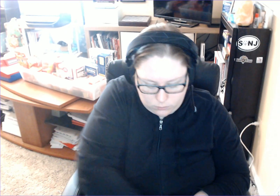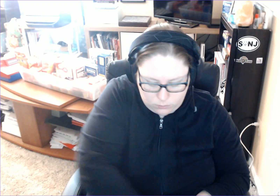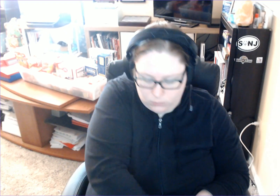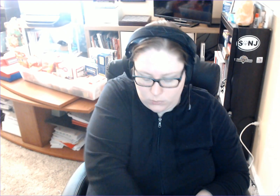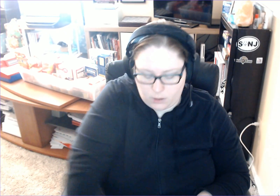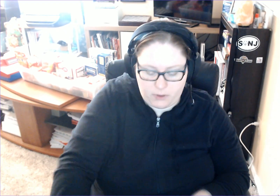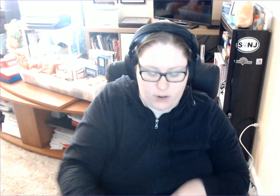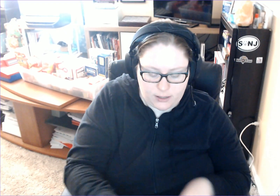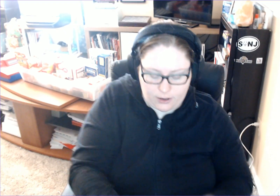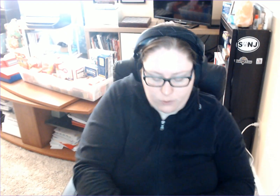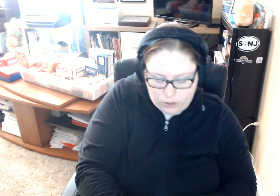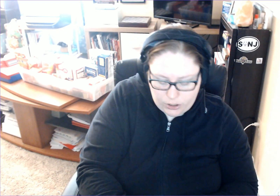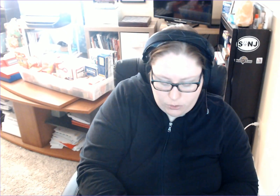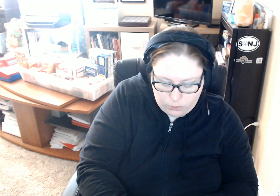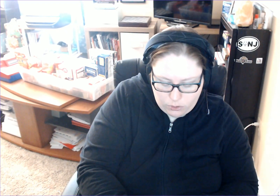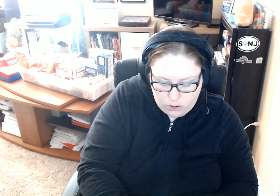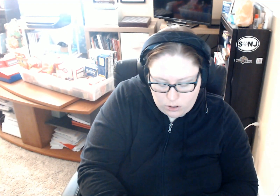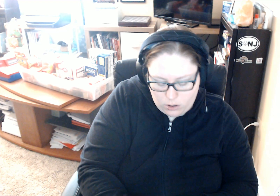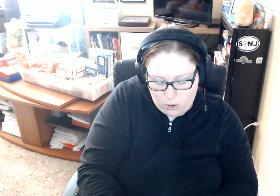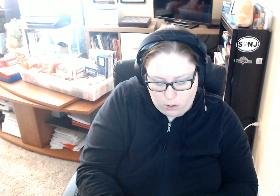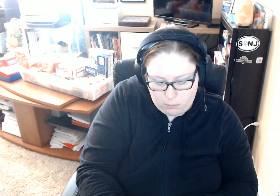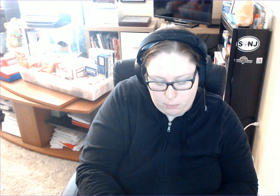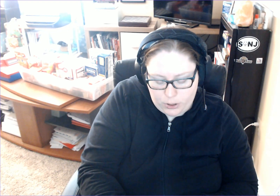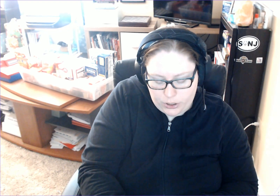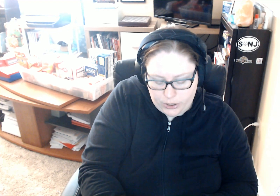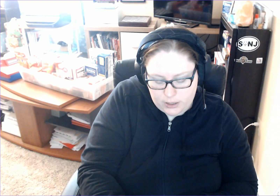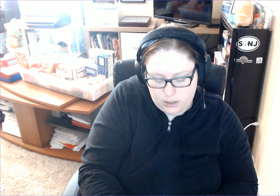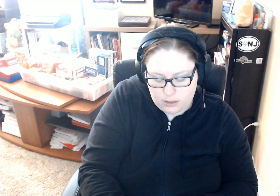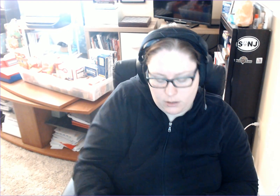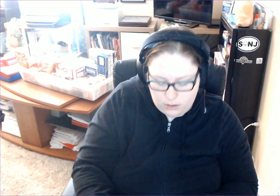Let me write that for you. Put